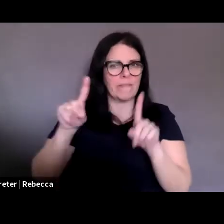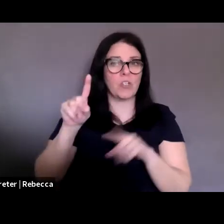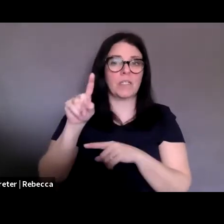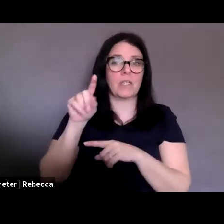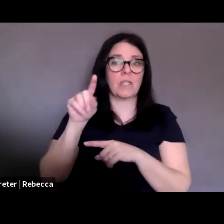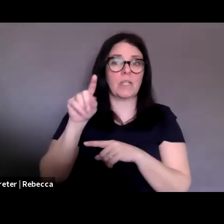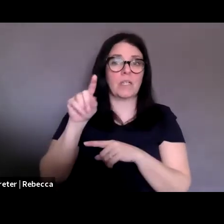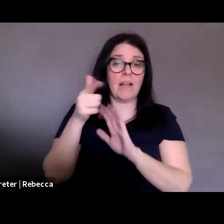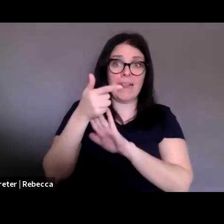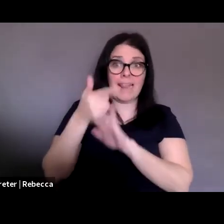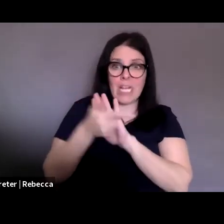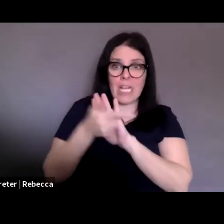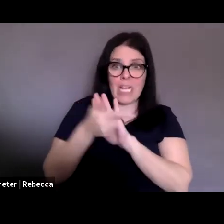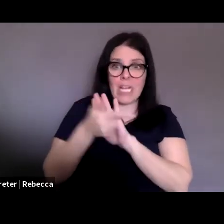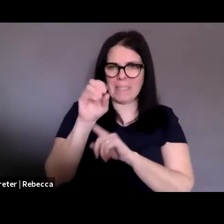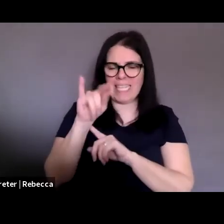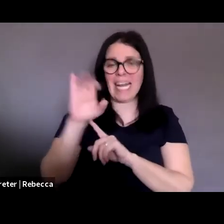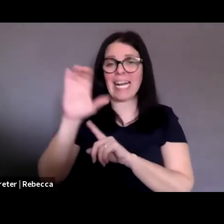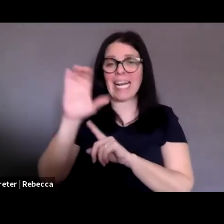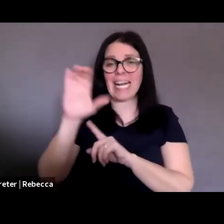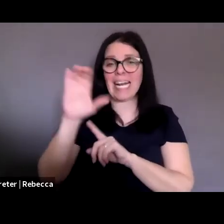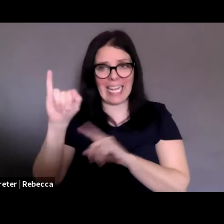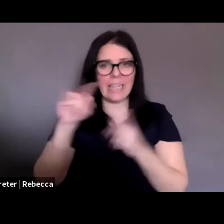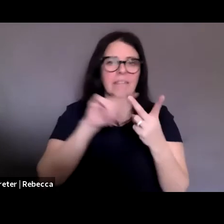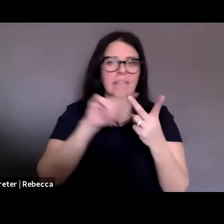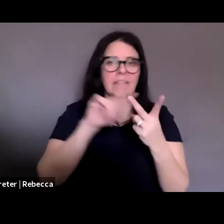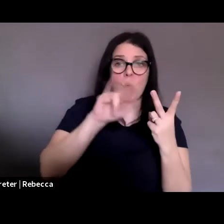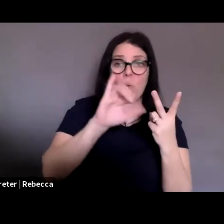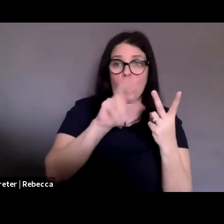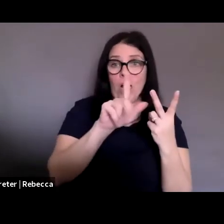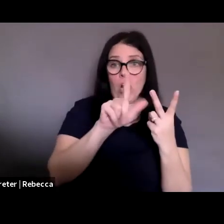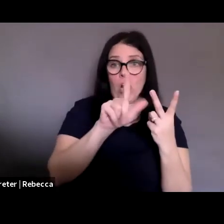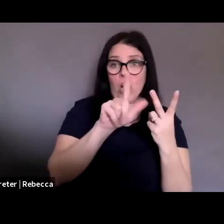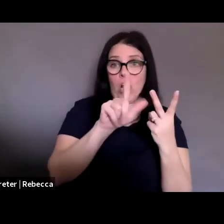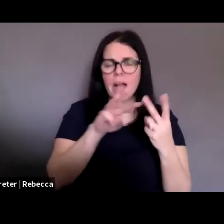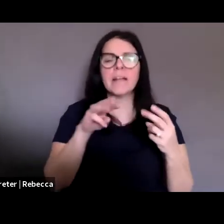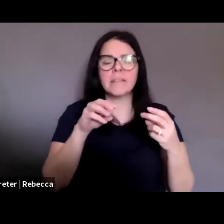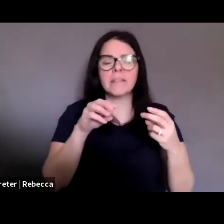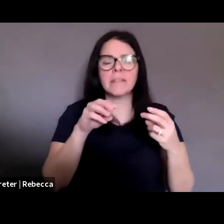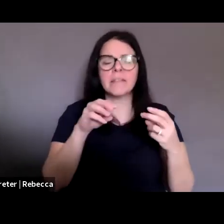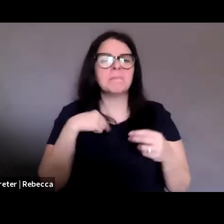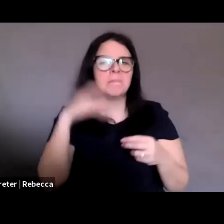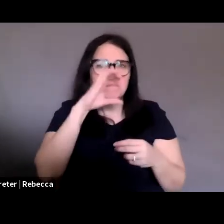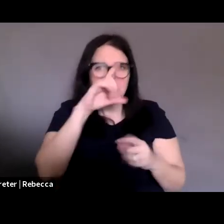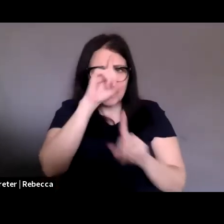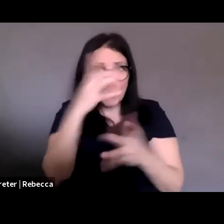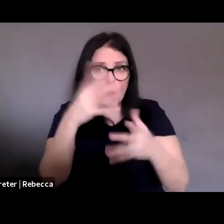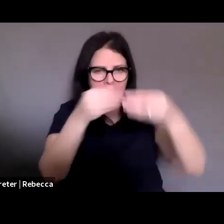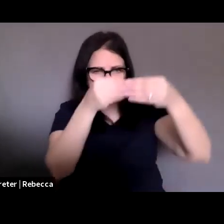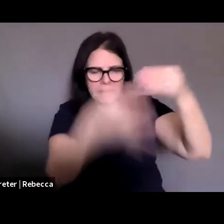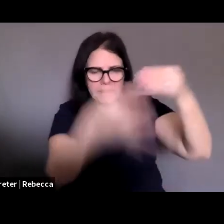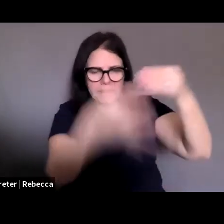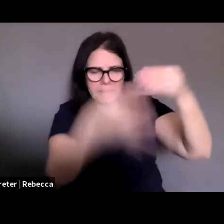Quick Law, to identify the first 300 cases ranked automatically by